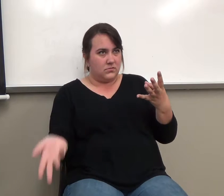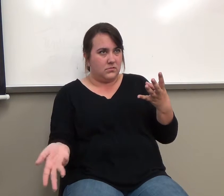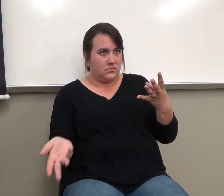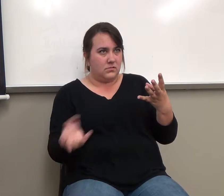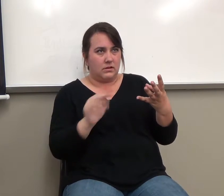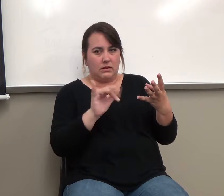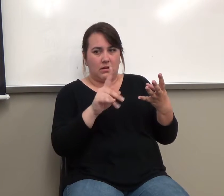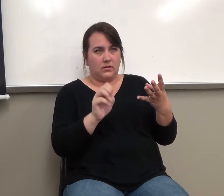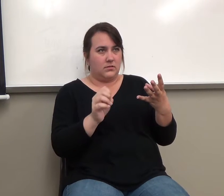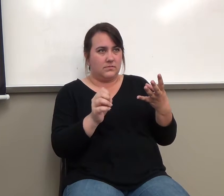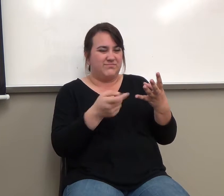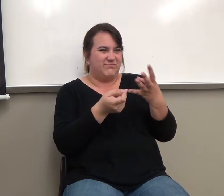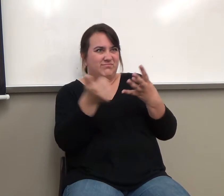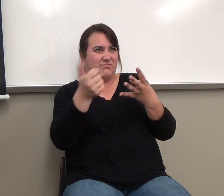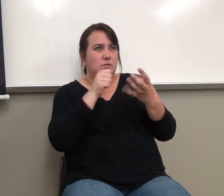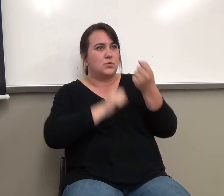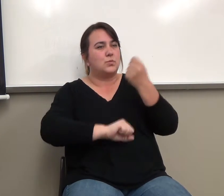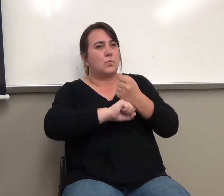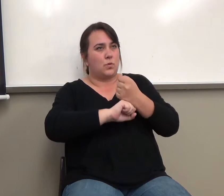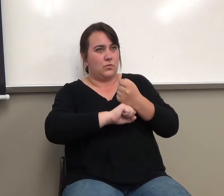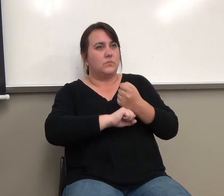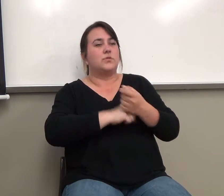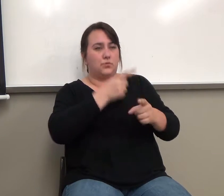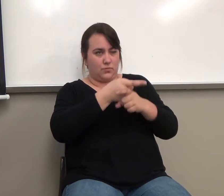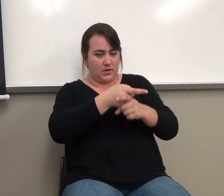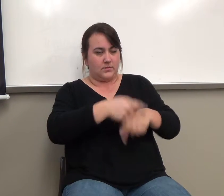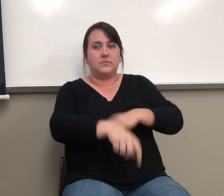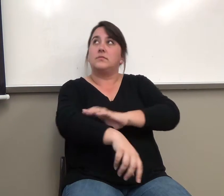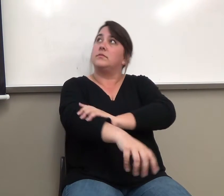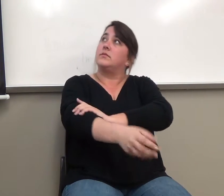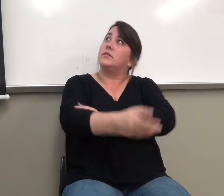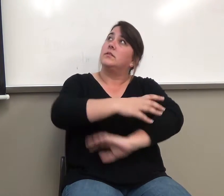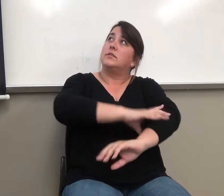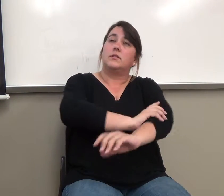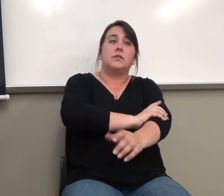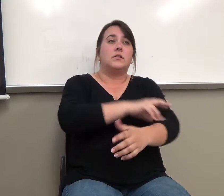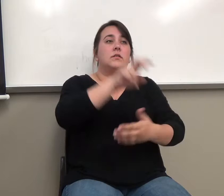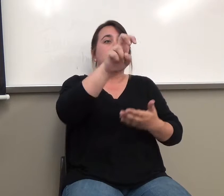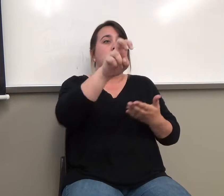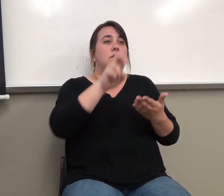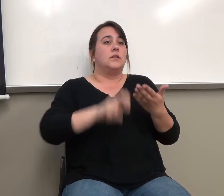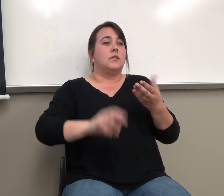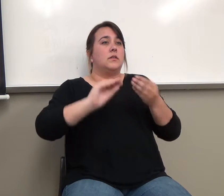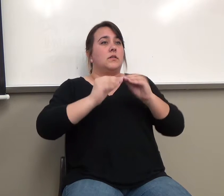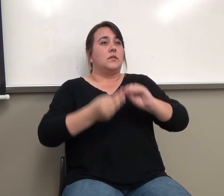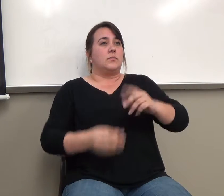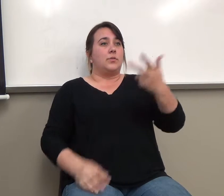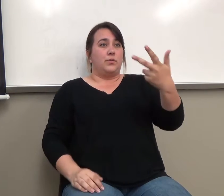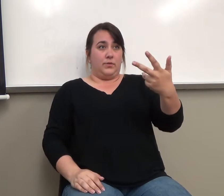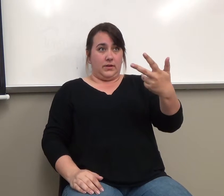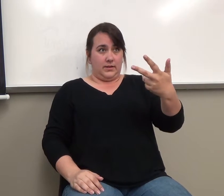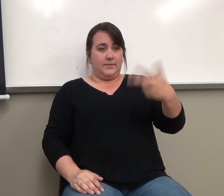products that we take for granted were invented by women. which one of these does